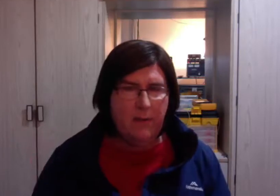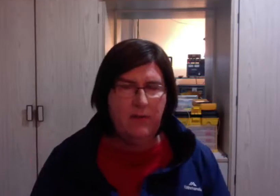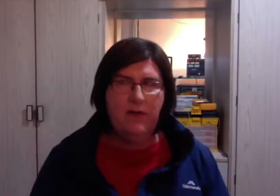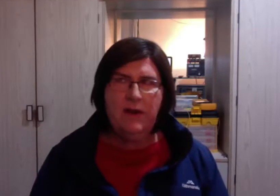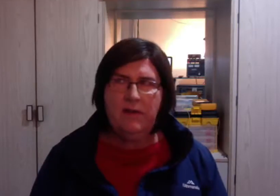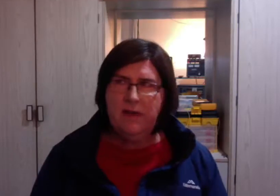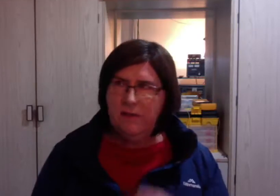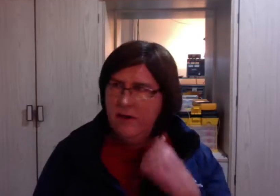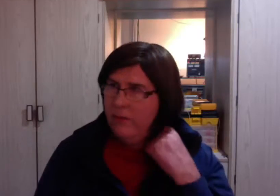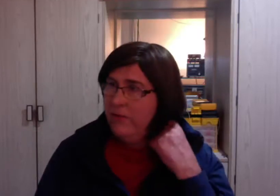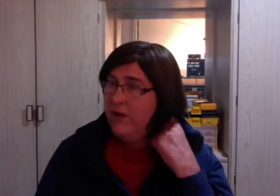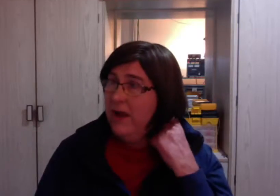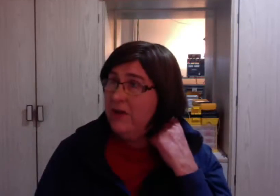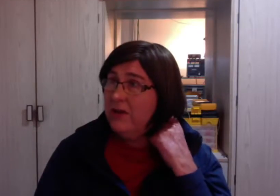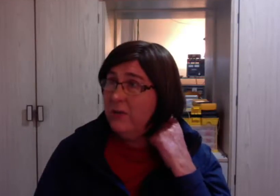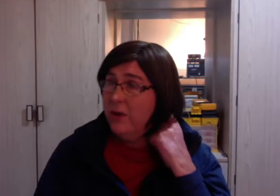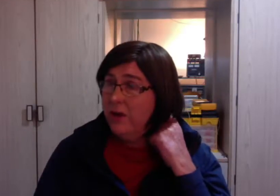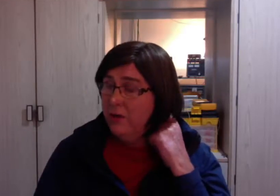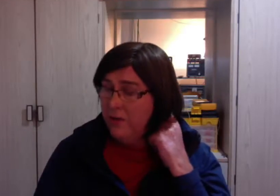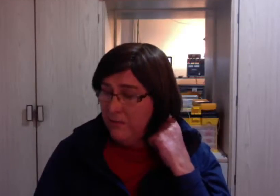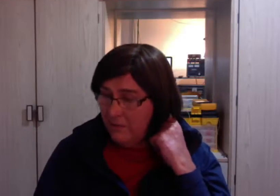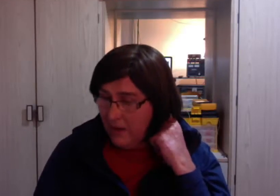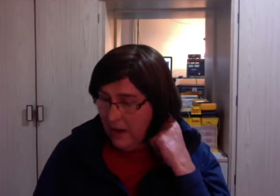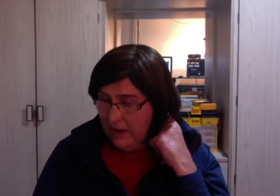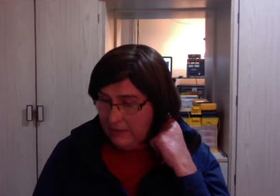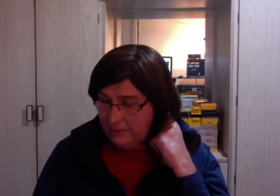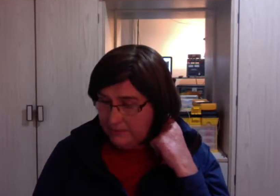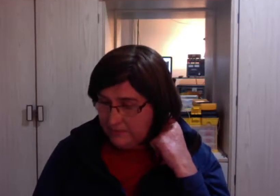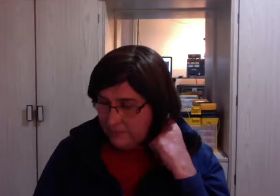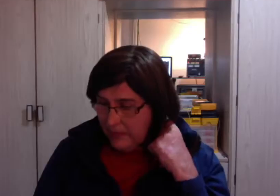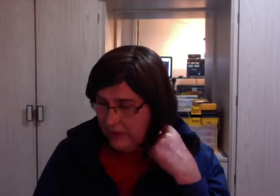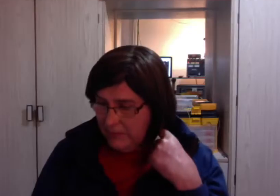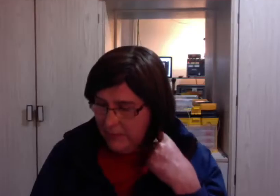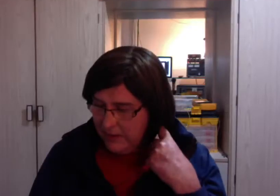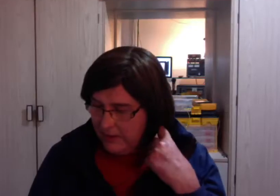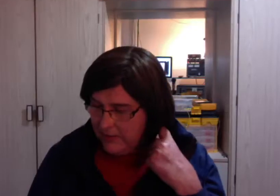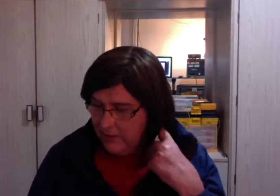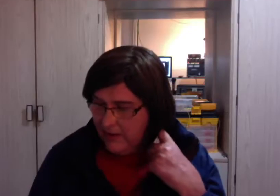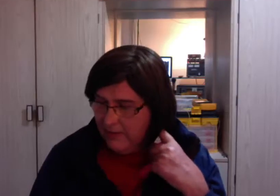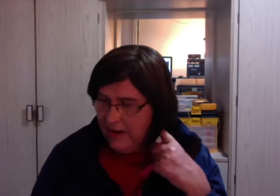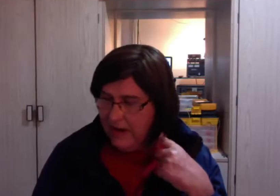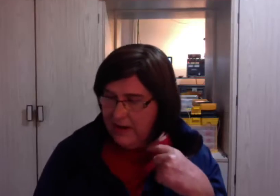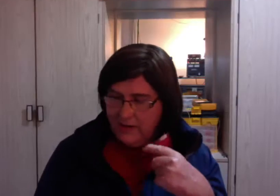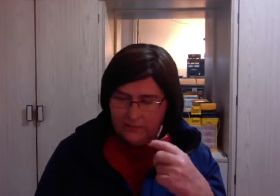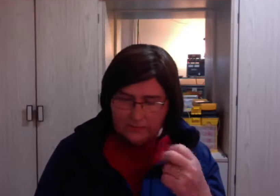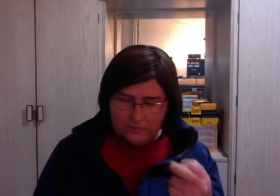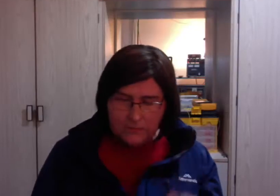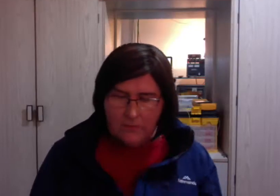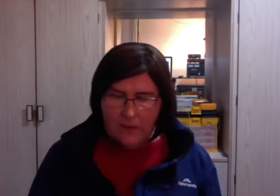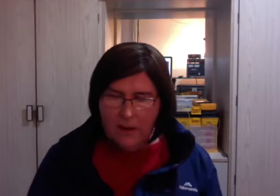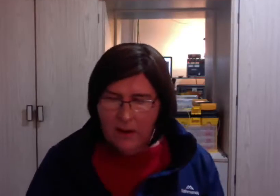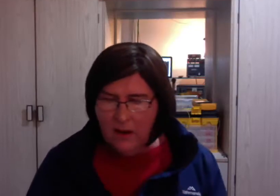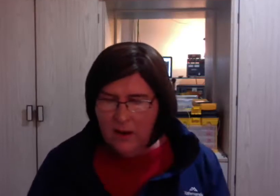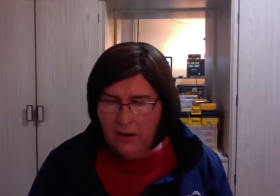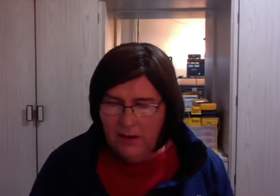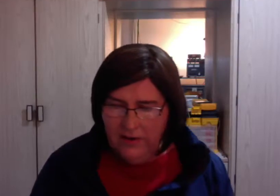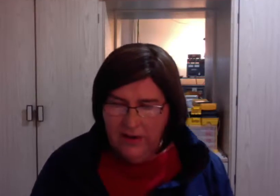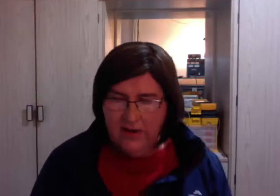if I can think of numbers that actually work. I have to pick these numbers out of my head, I guess. Let's say the